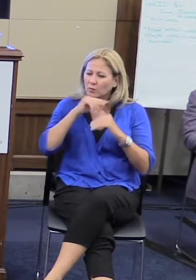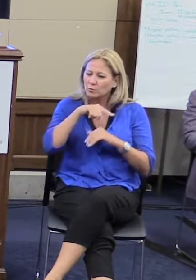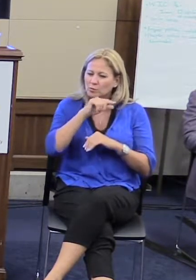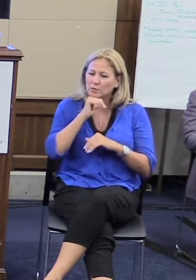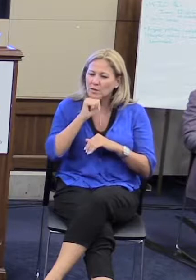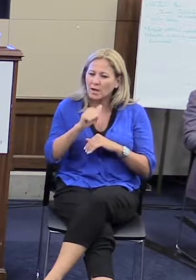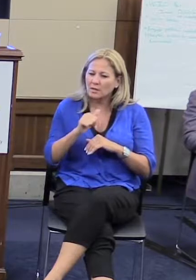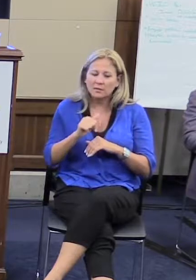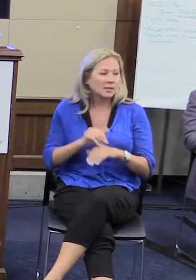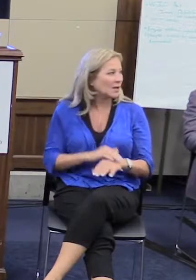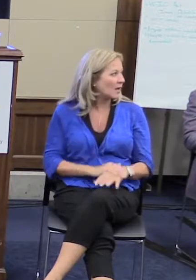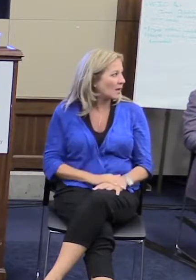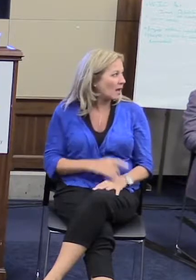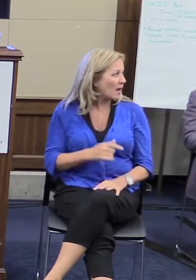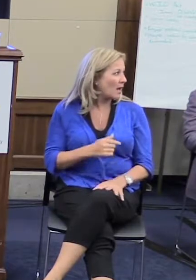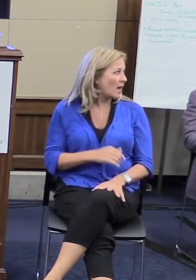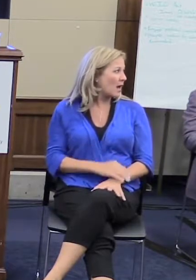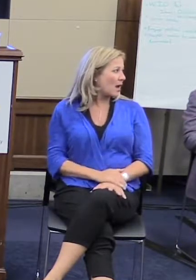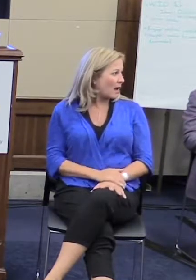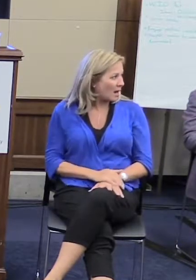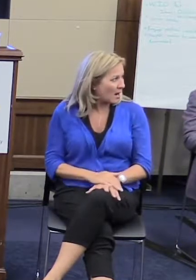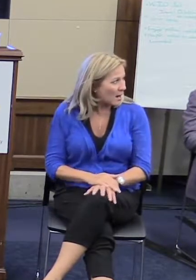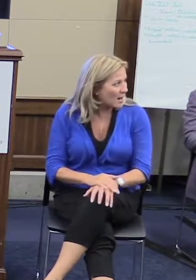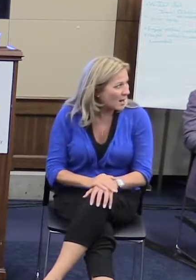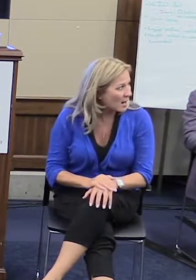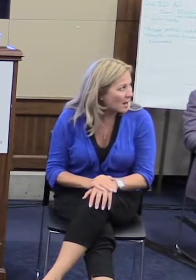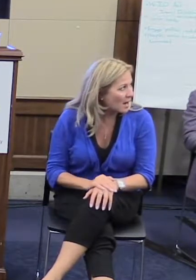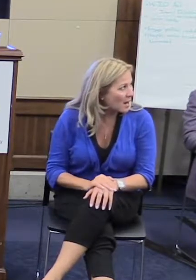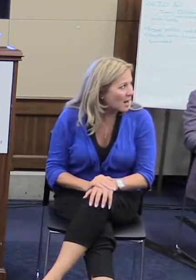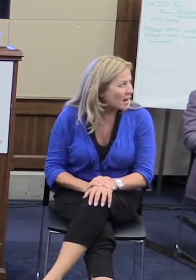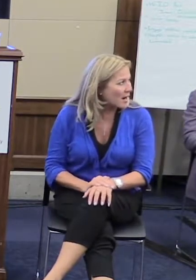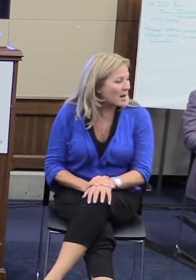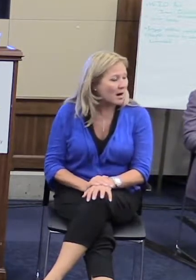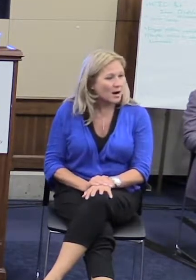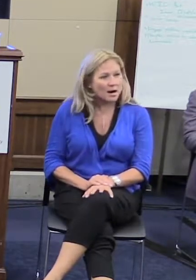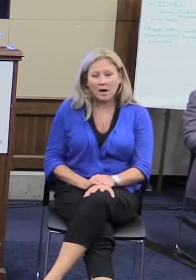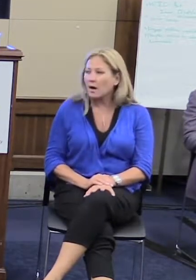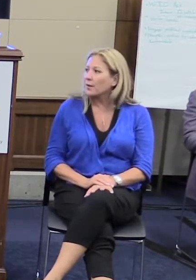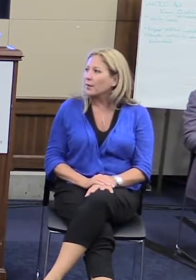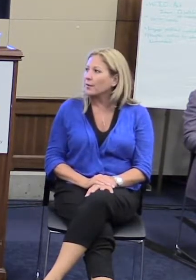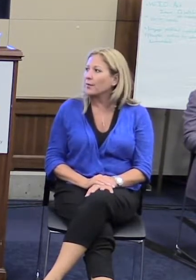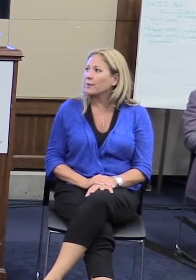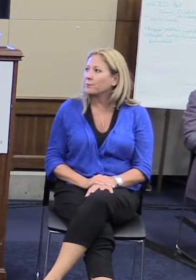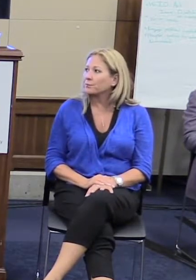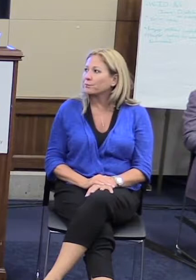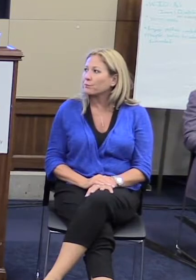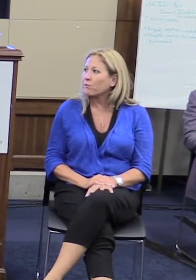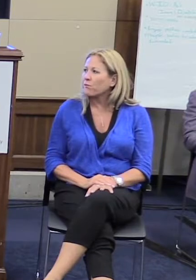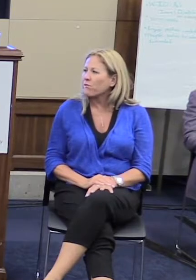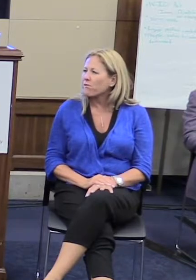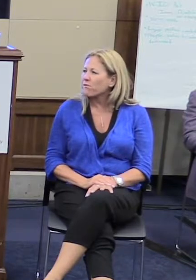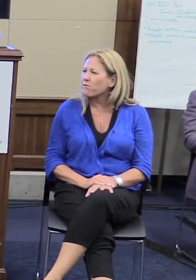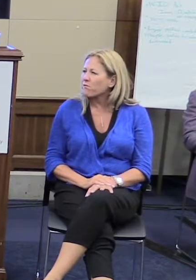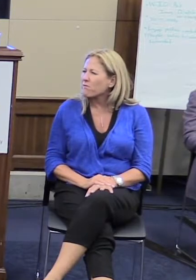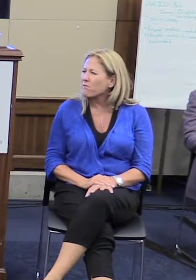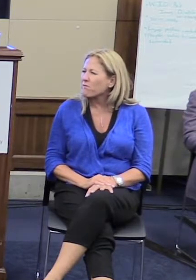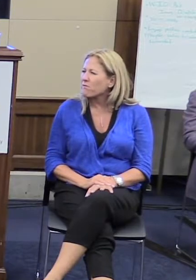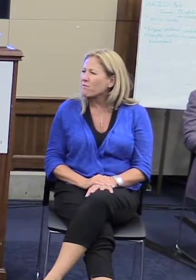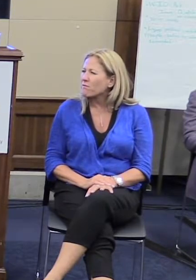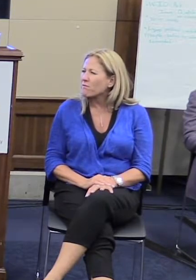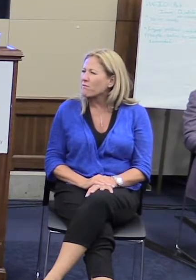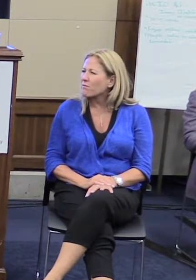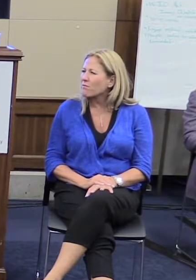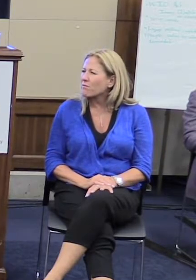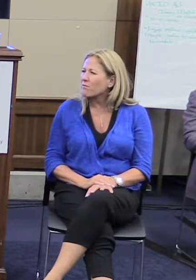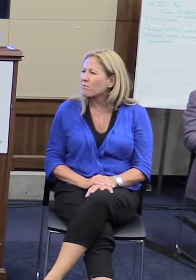reinstatement is easier, I applied for expedited reinstatement back like March, February, and I still haven't gotten anything. And the thing is, I make enough to like